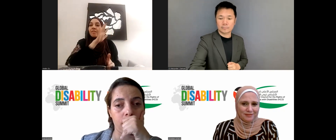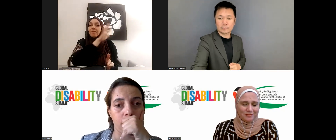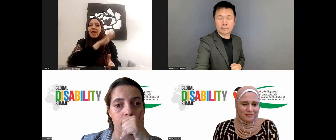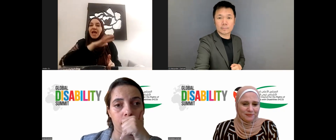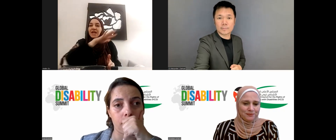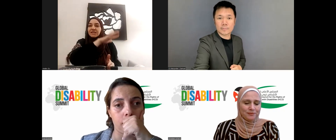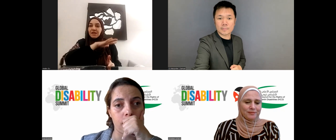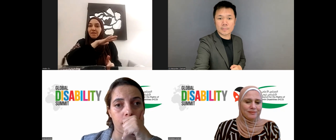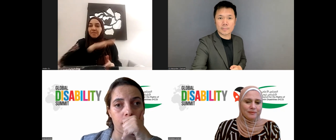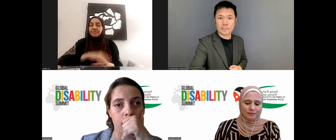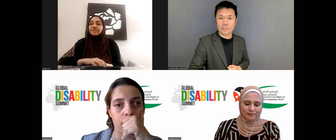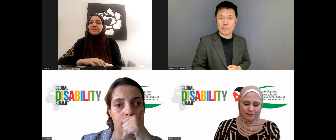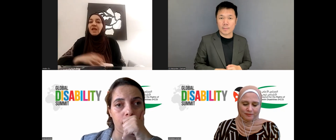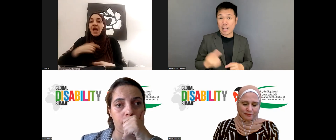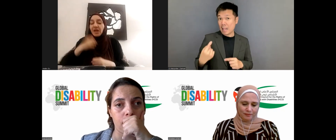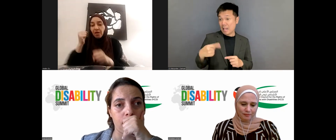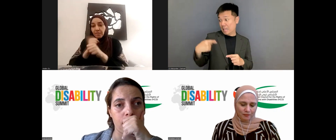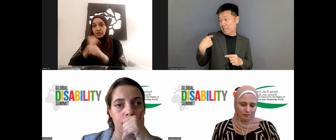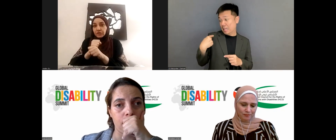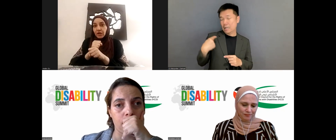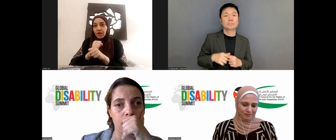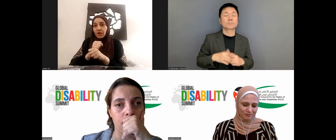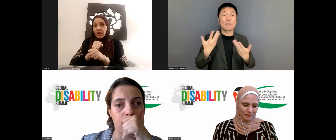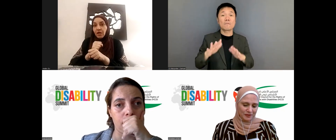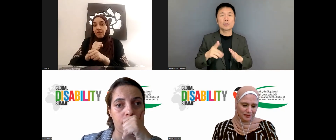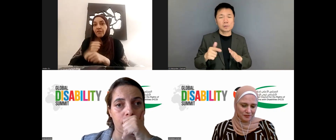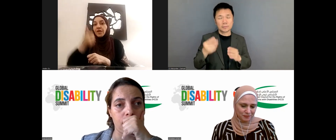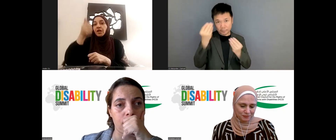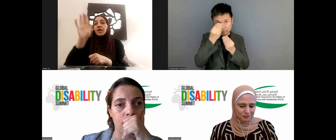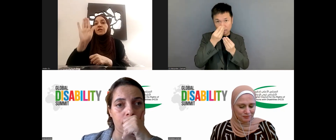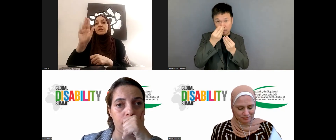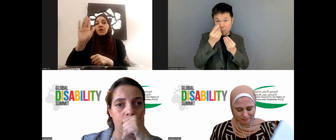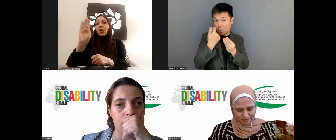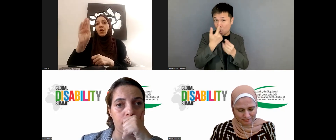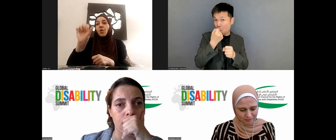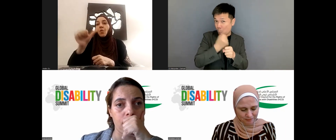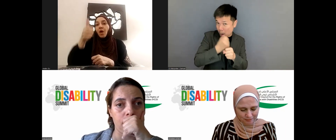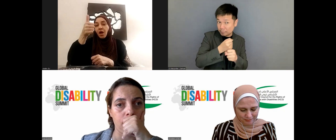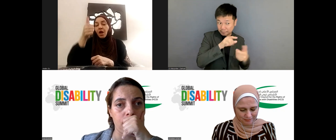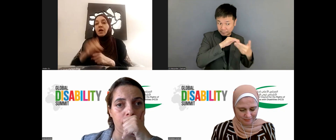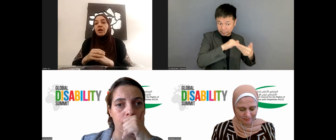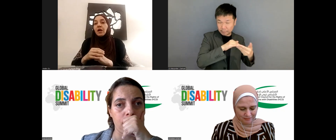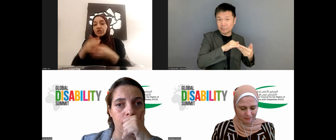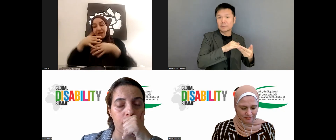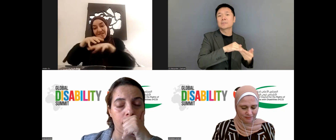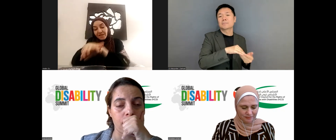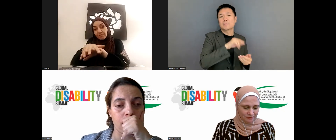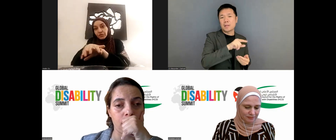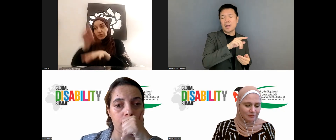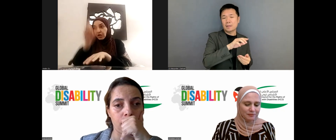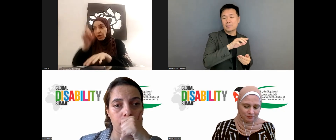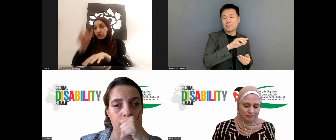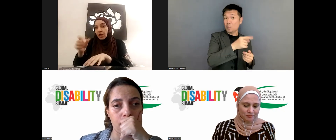and recently we have been working with our colleagues in ESQA on